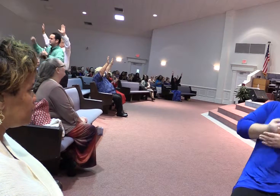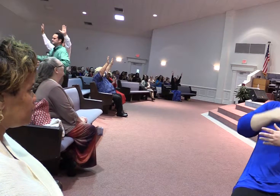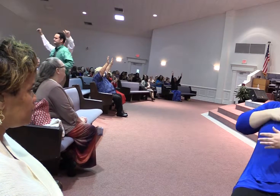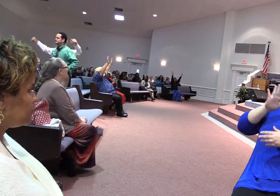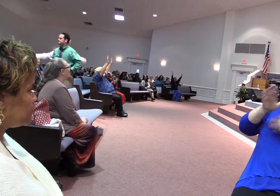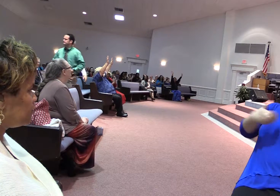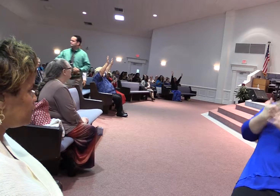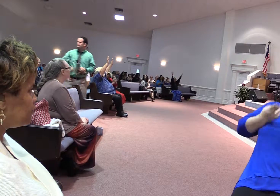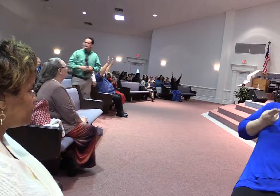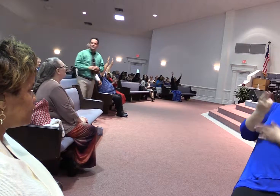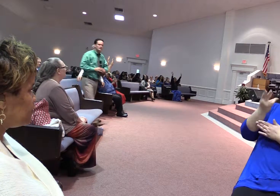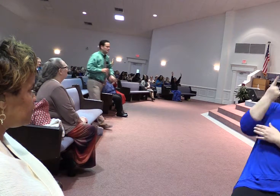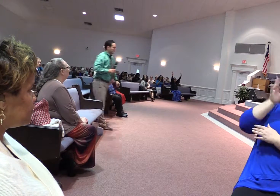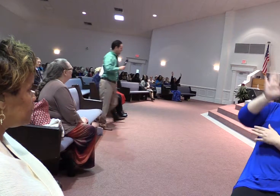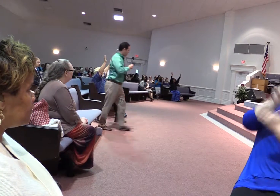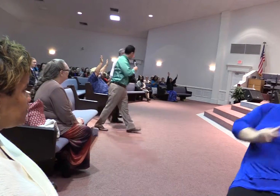kingdom.